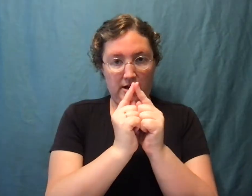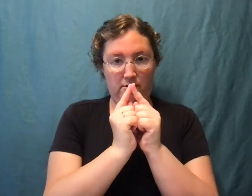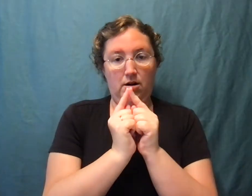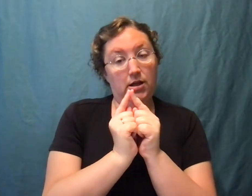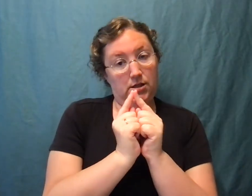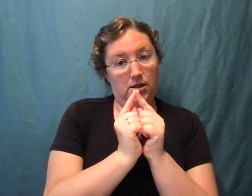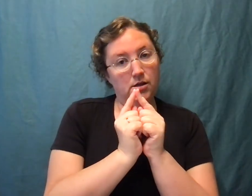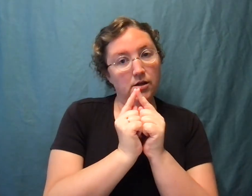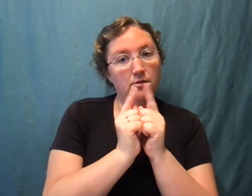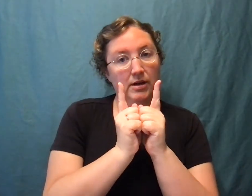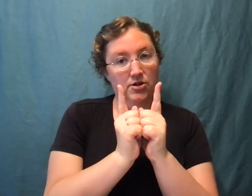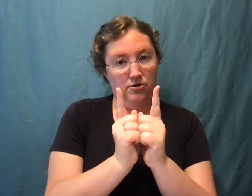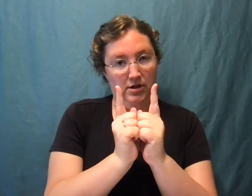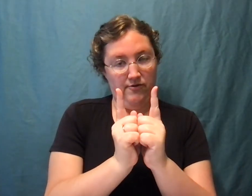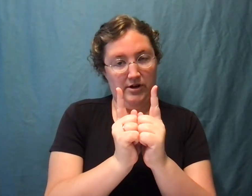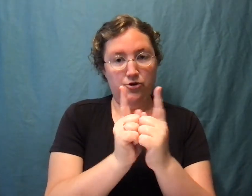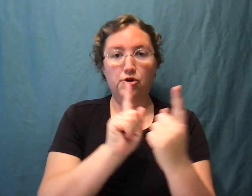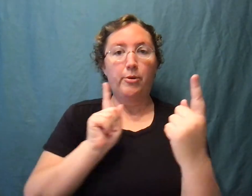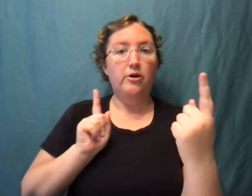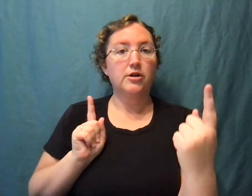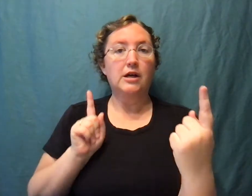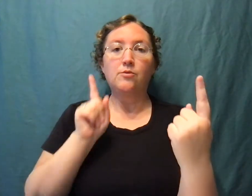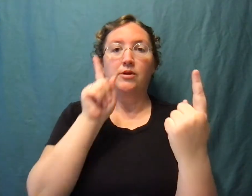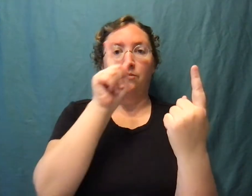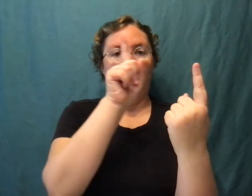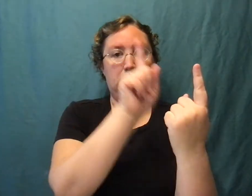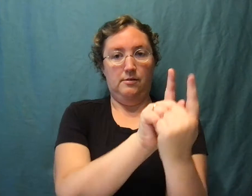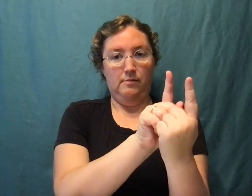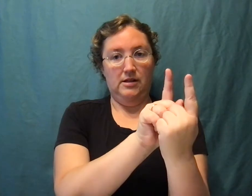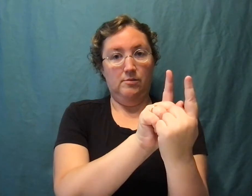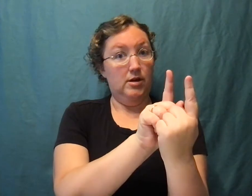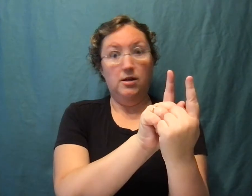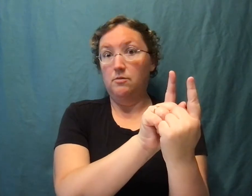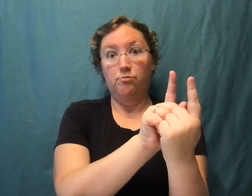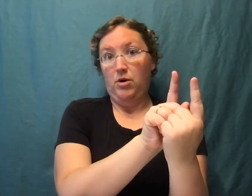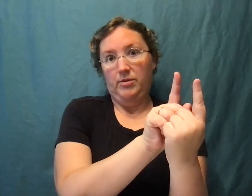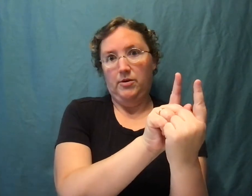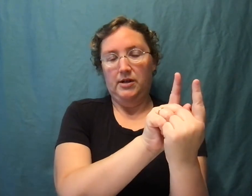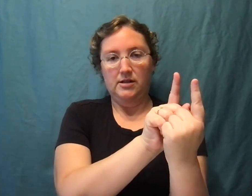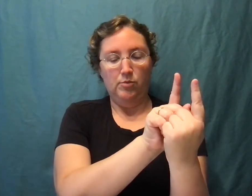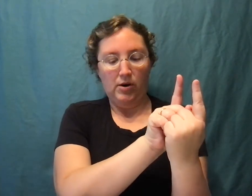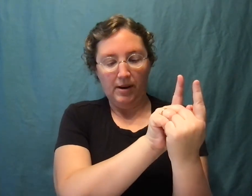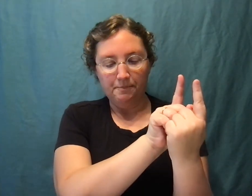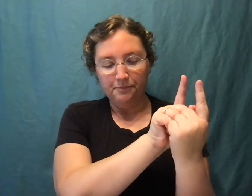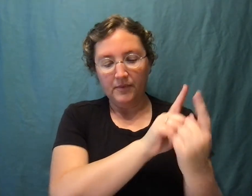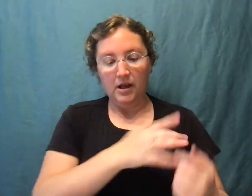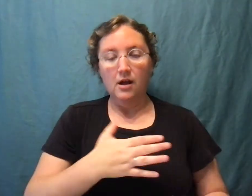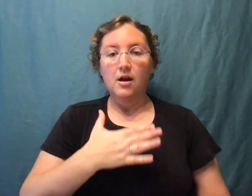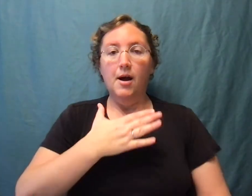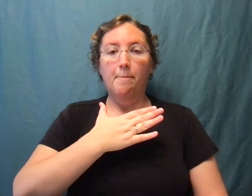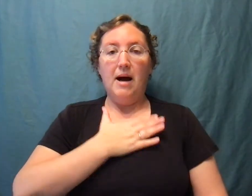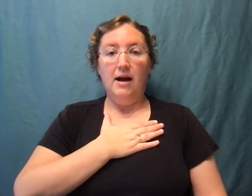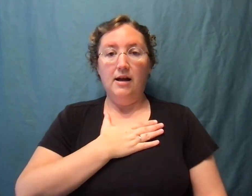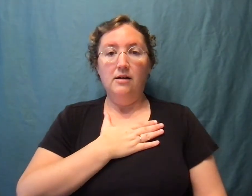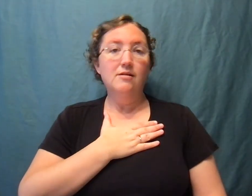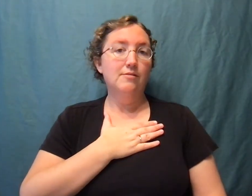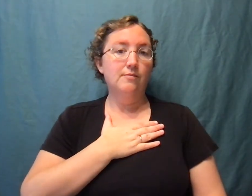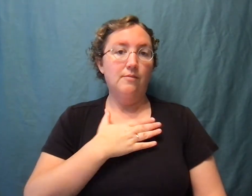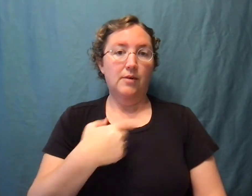not kissing each other. Make sure that your fingers are apart, because when you meet somebody, you probably don't kiss them right away. My, as